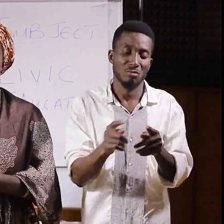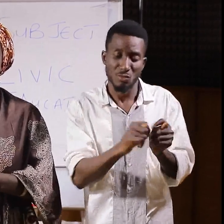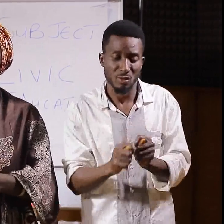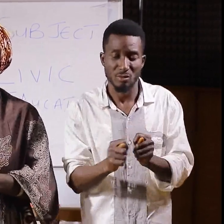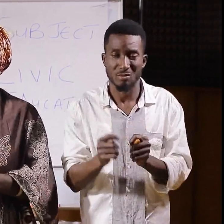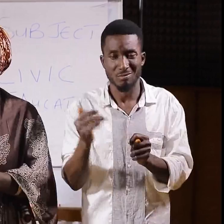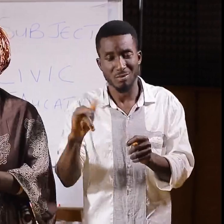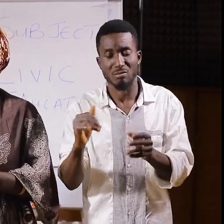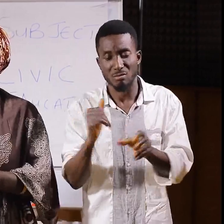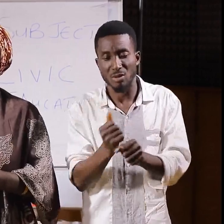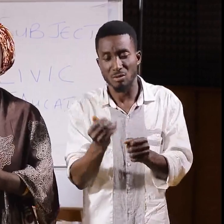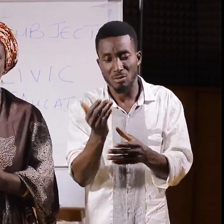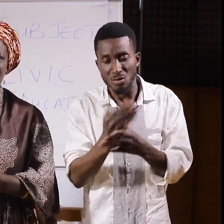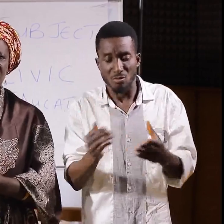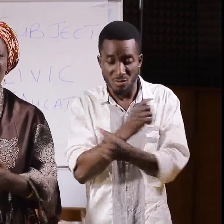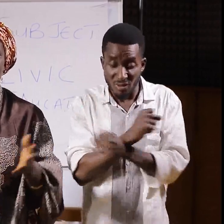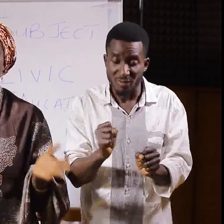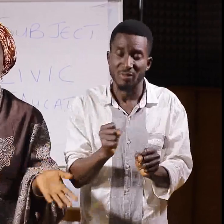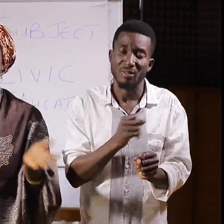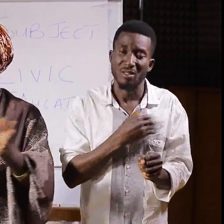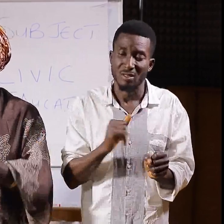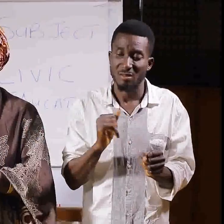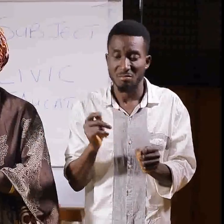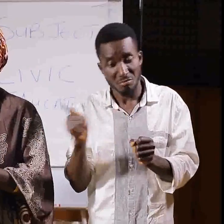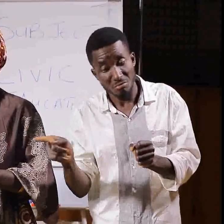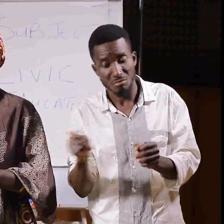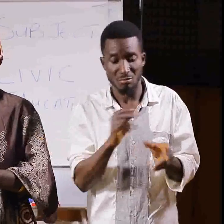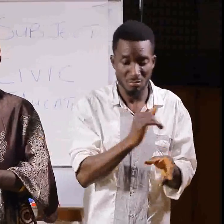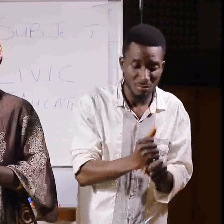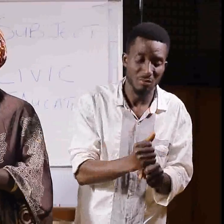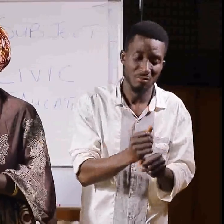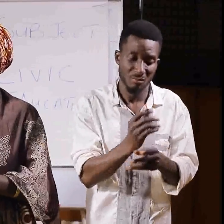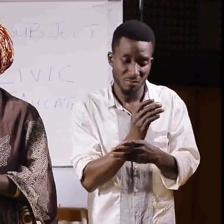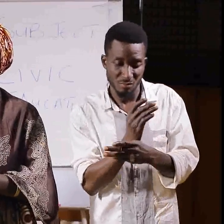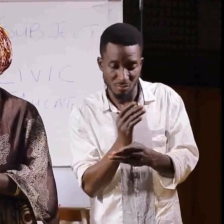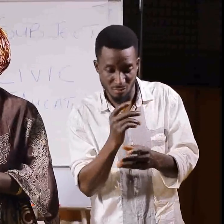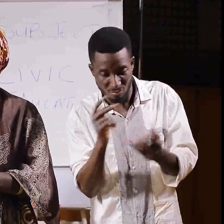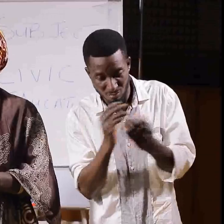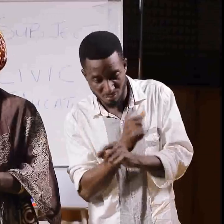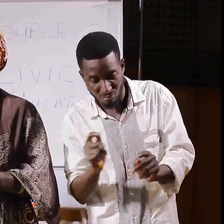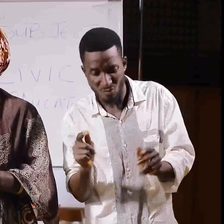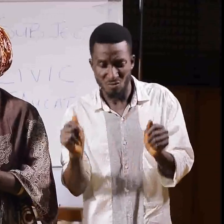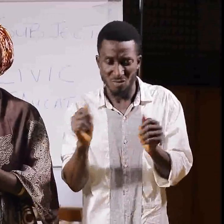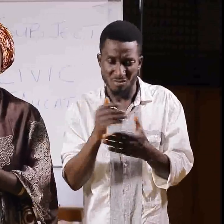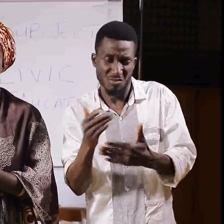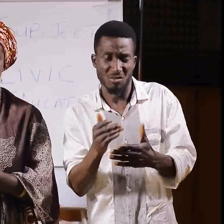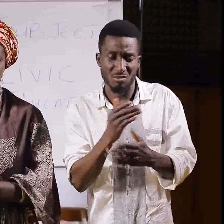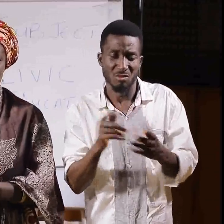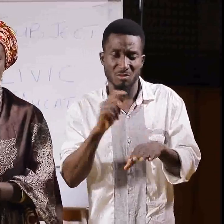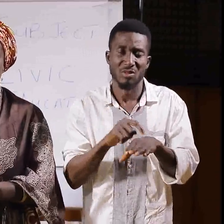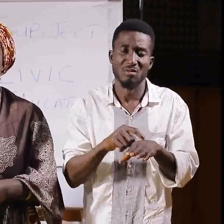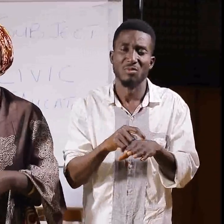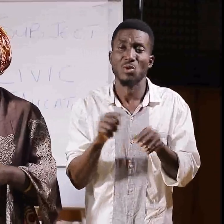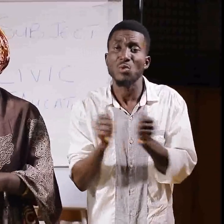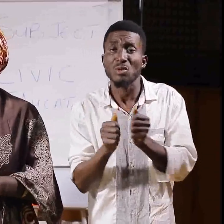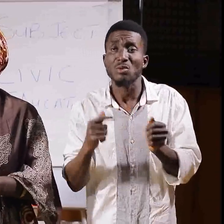some savings. You make a saving, I make a saving. After some time, with what I have been able to